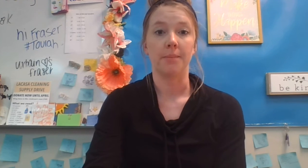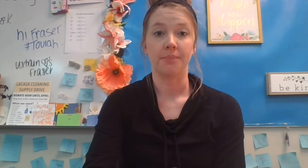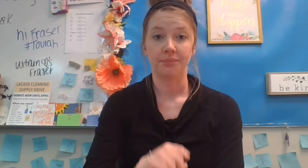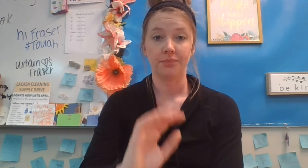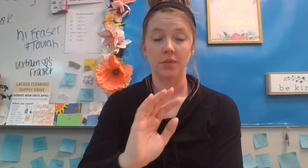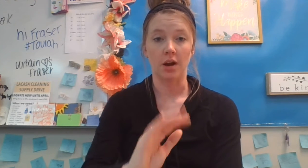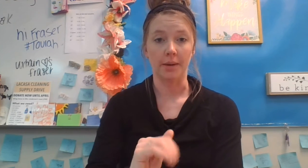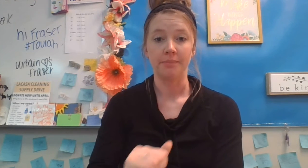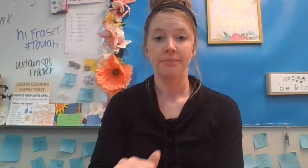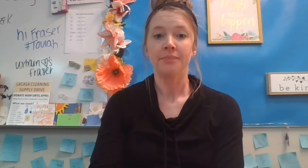All right,